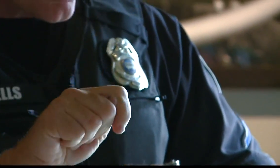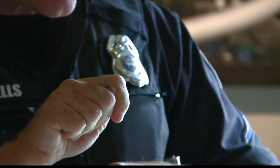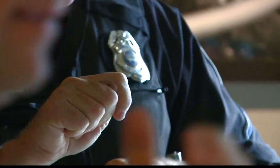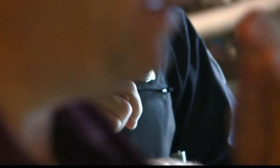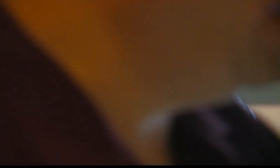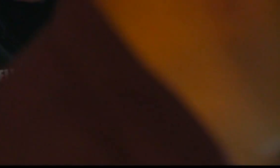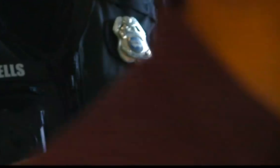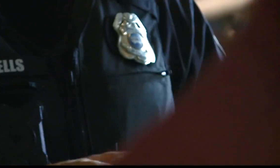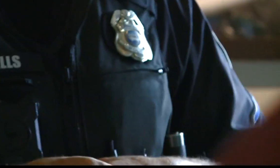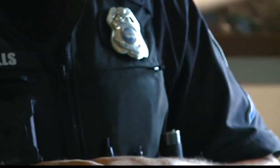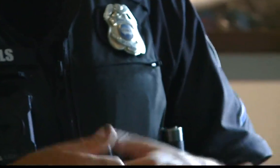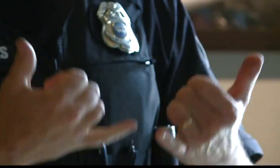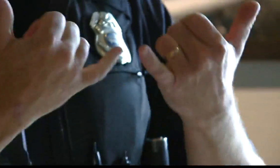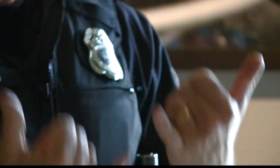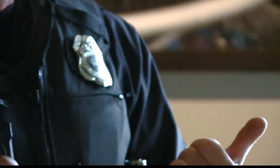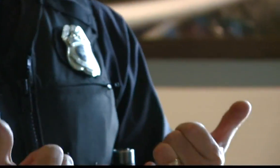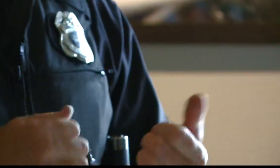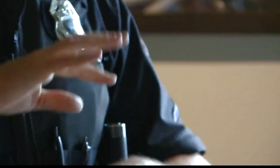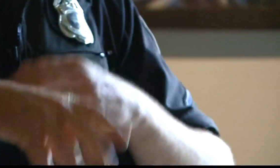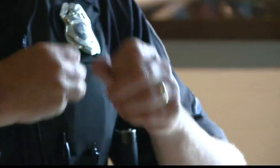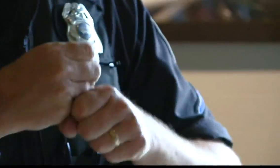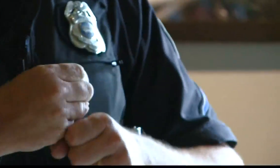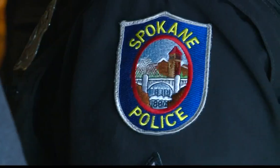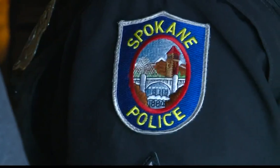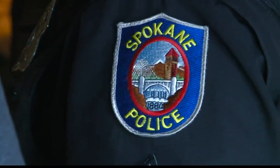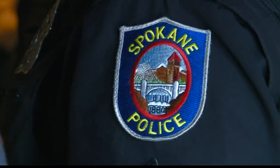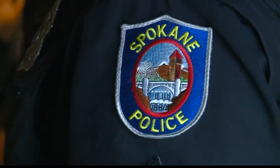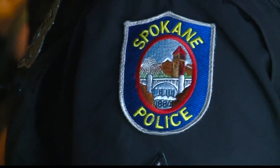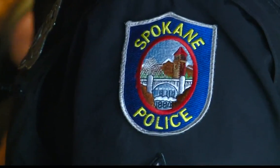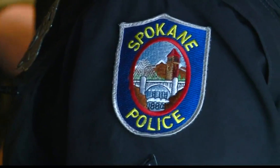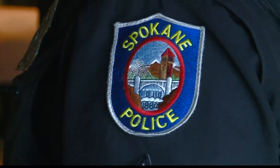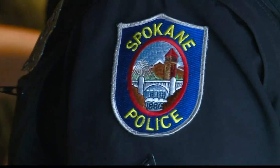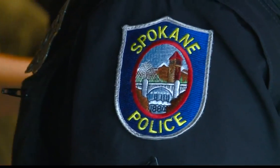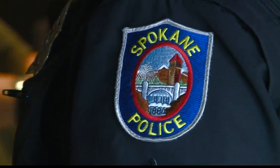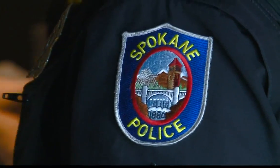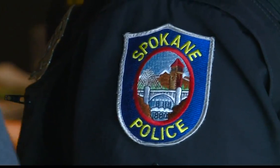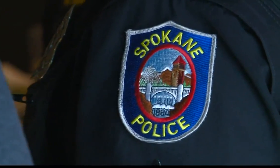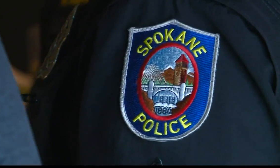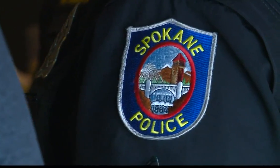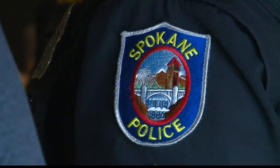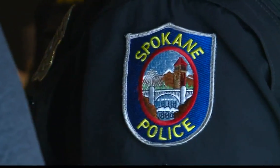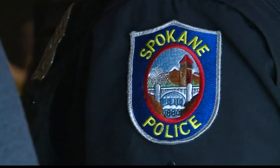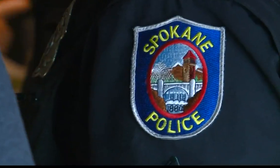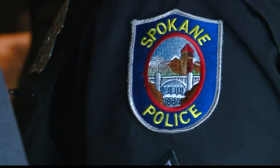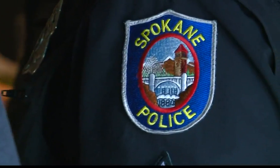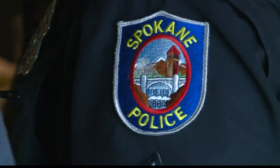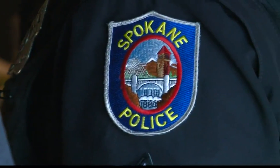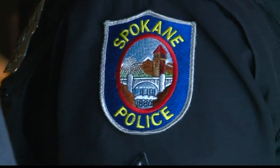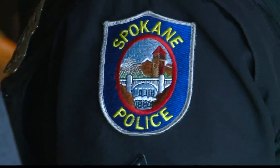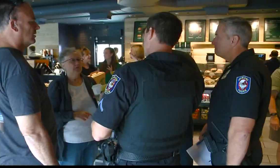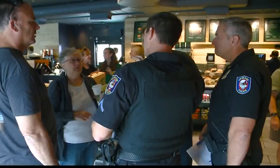deaf or hard of hearing officers who know sign language were there to talk to people about whatever issue they needed to.